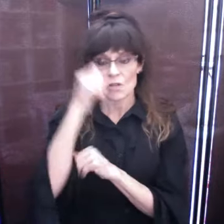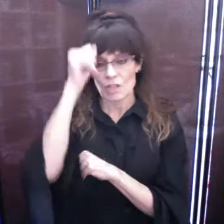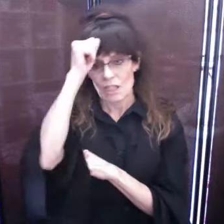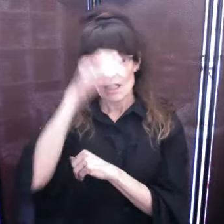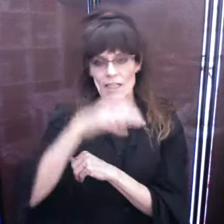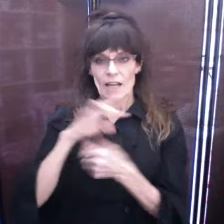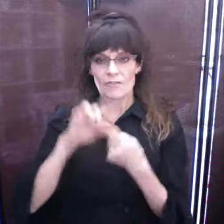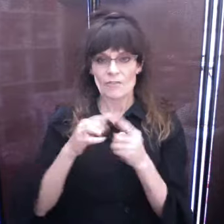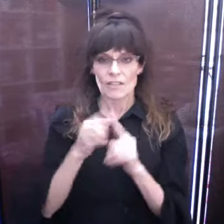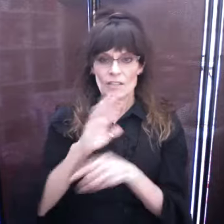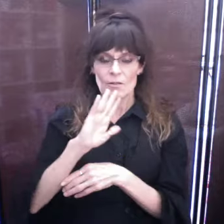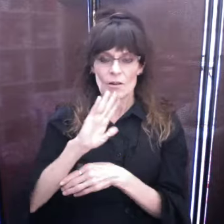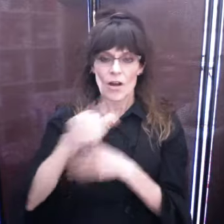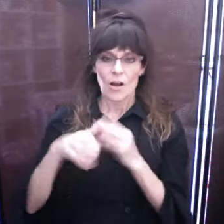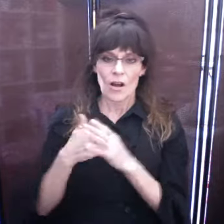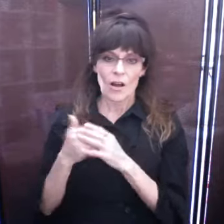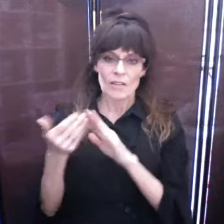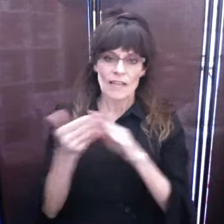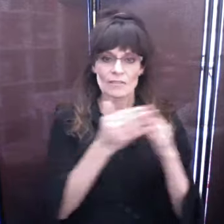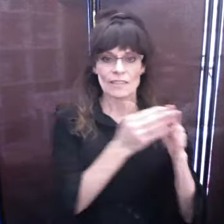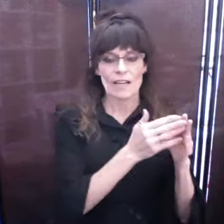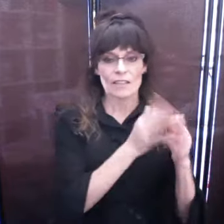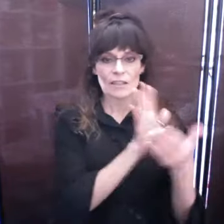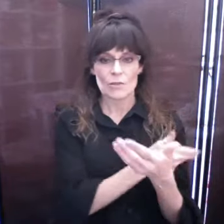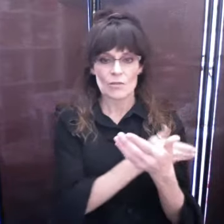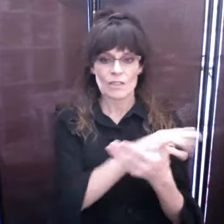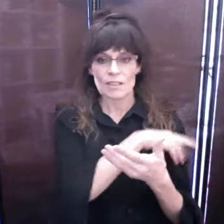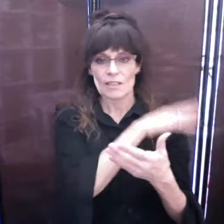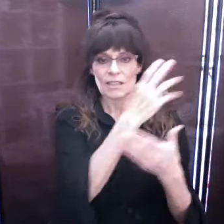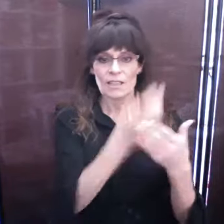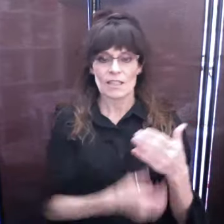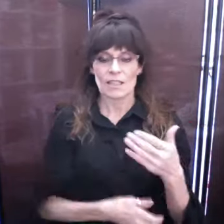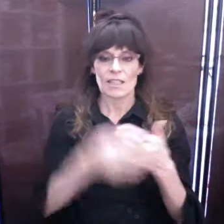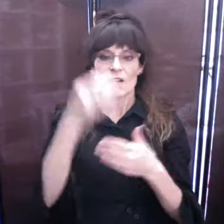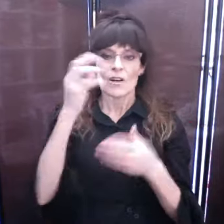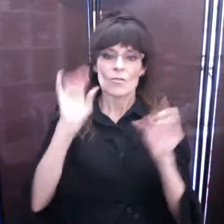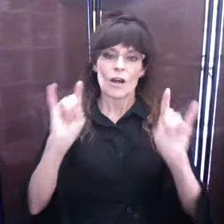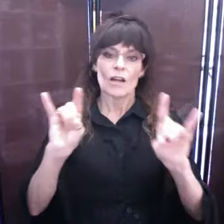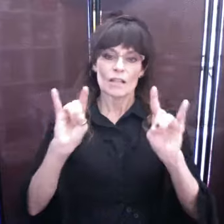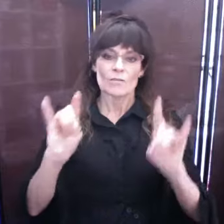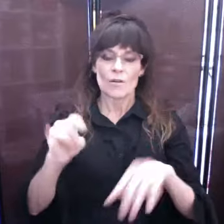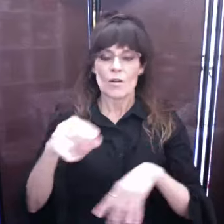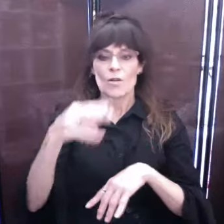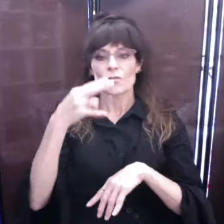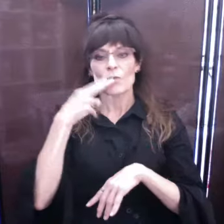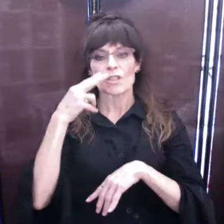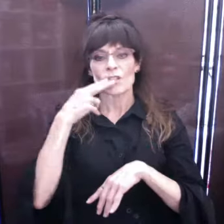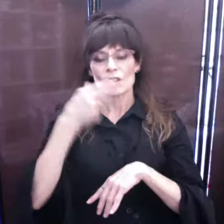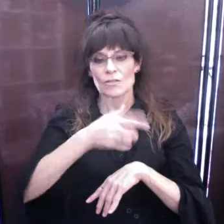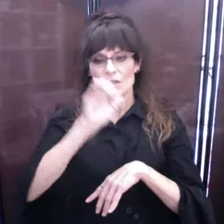all downtown in the music scene. And I was into all that stuff, heavy rock and roll and smoking cigarettes and drinking with my friends. And I'm not like a fun drunk driver.